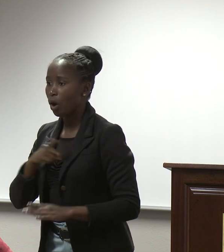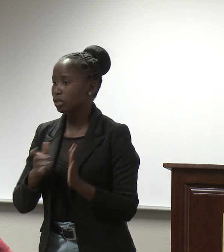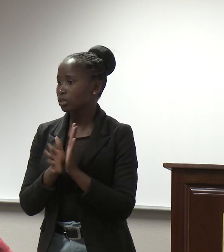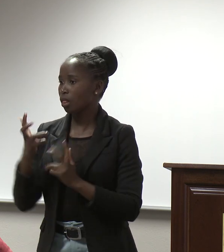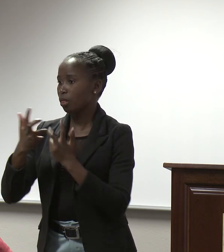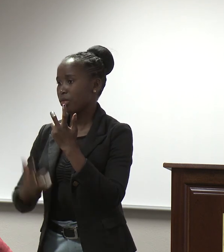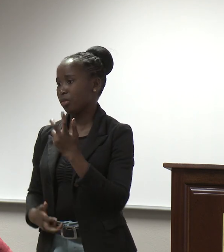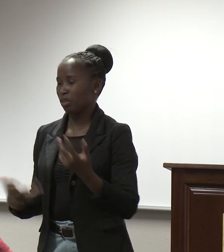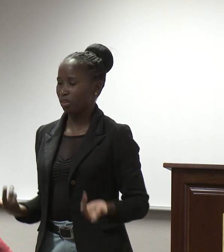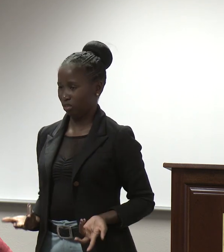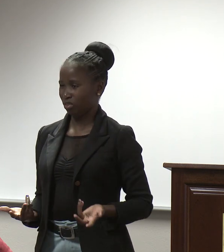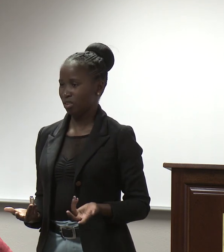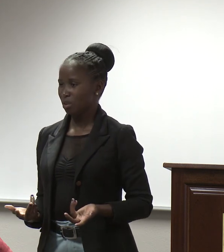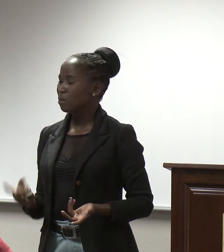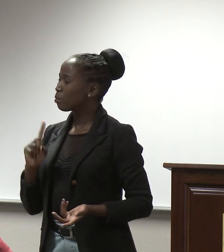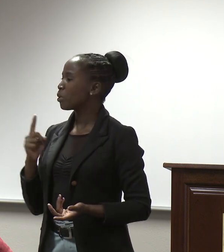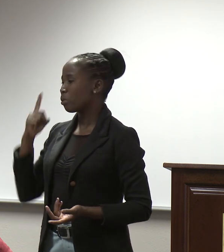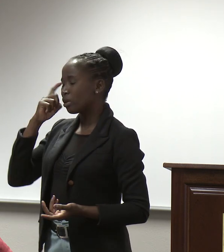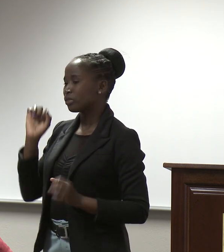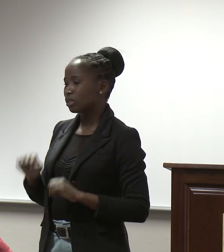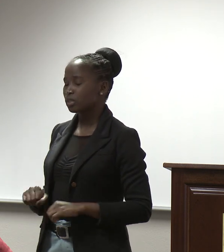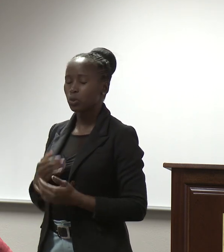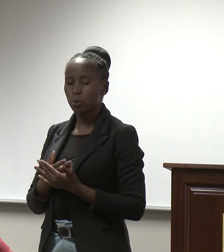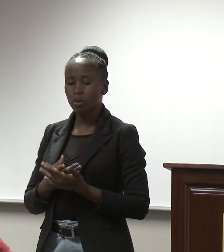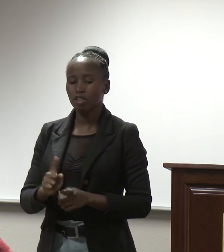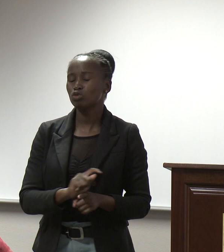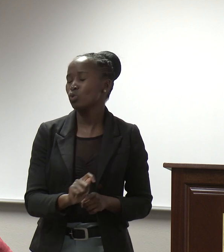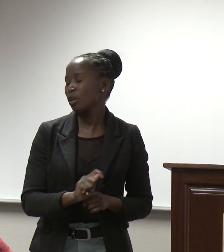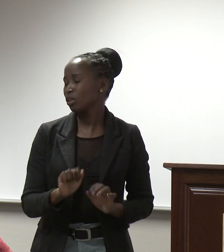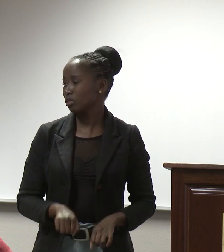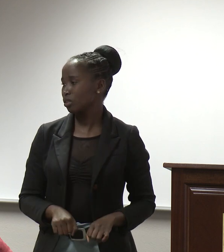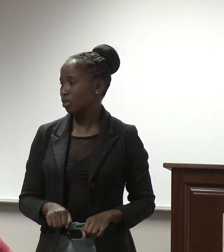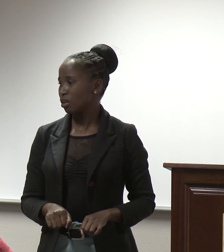we believe that we have to train those. And that was just the first phase.